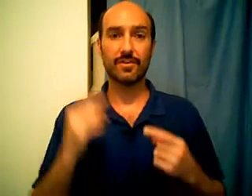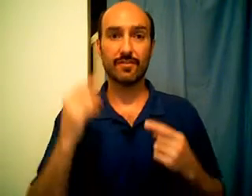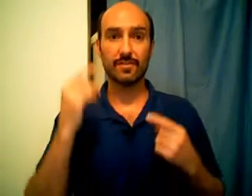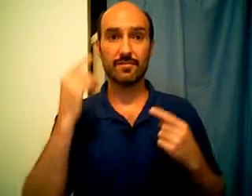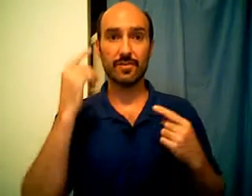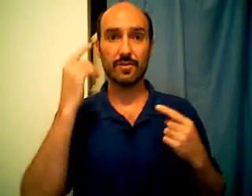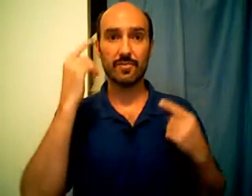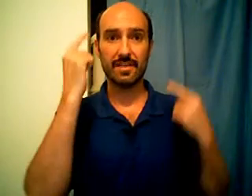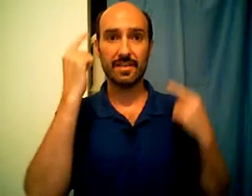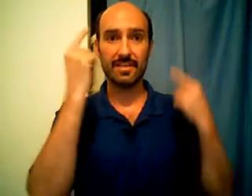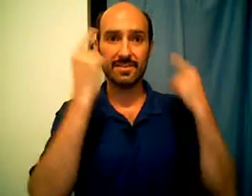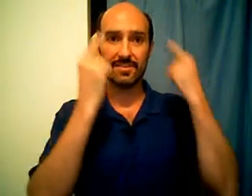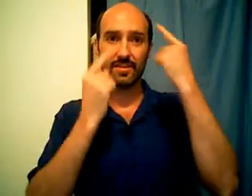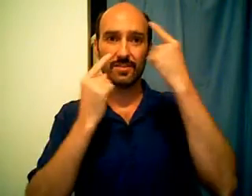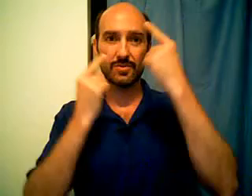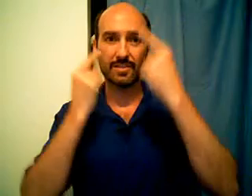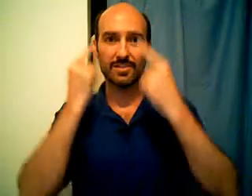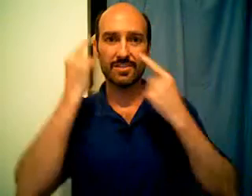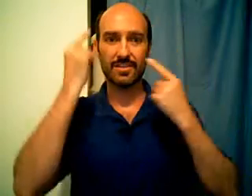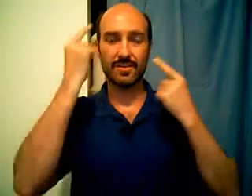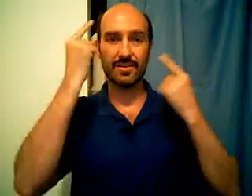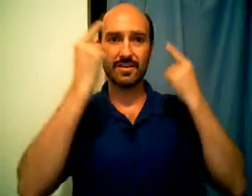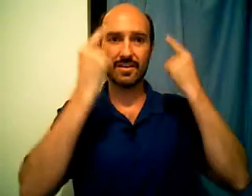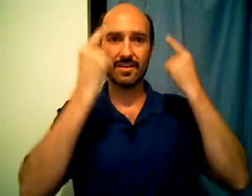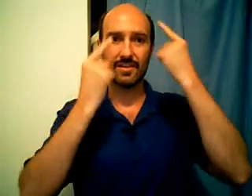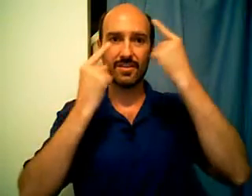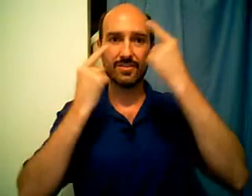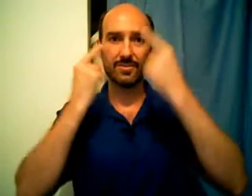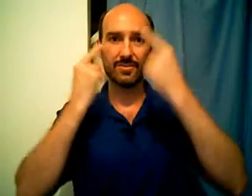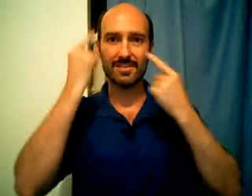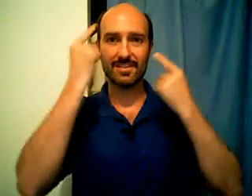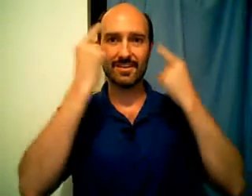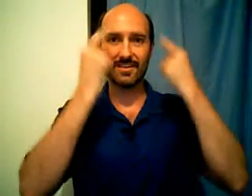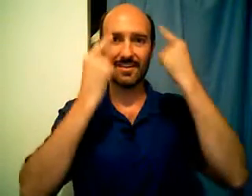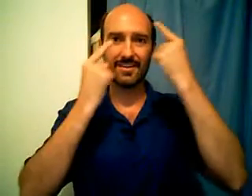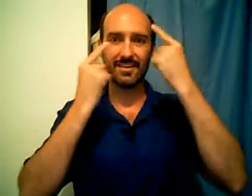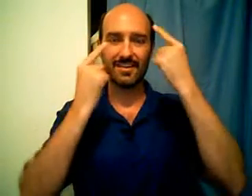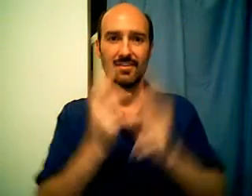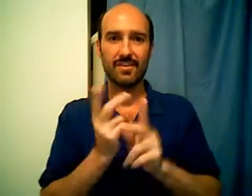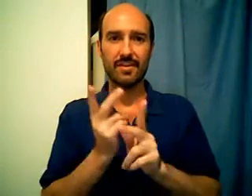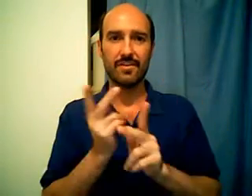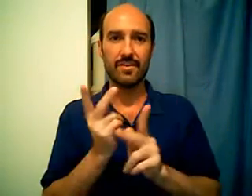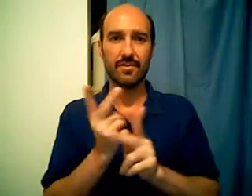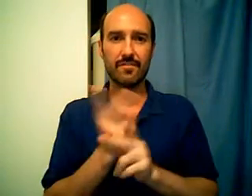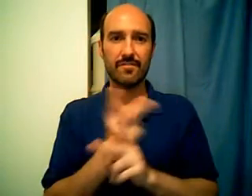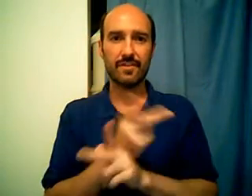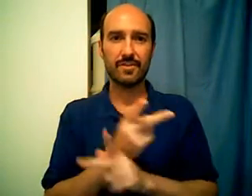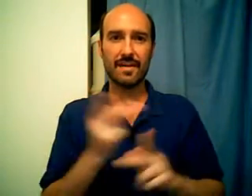first verb is to consider. To consider. Then figure